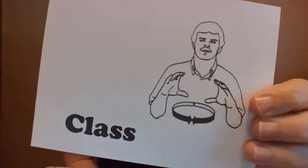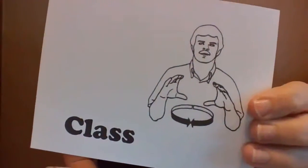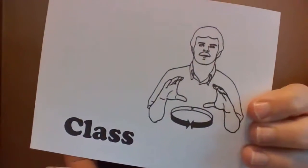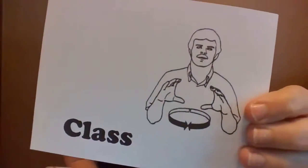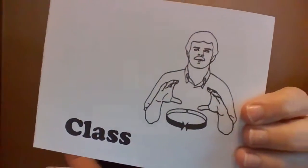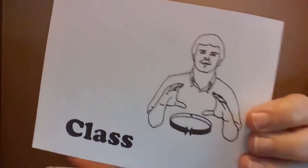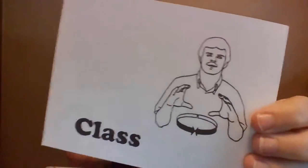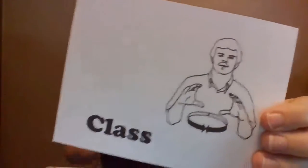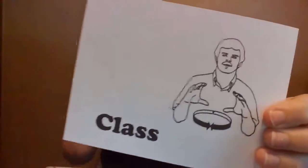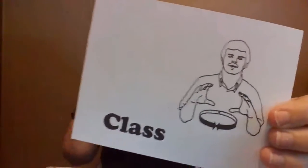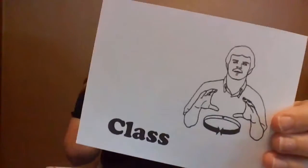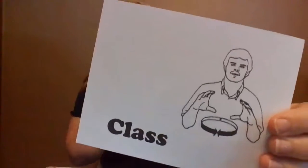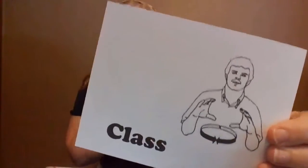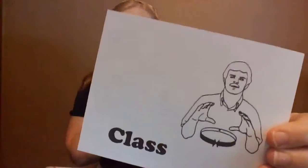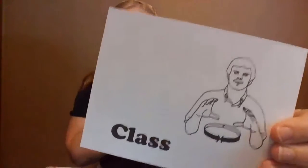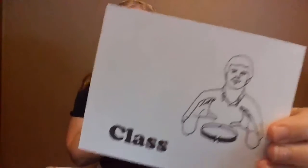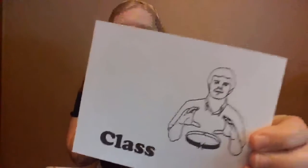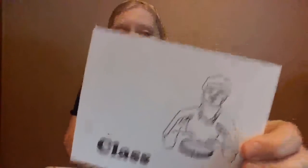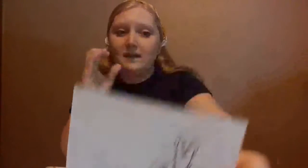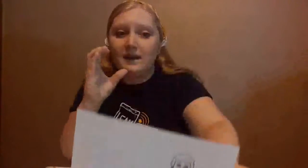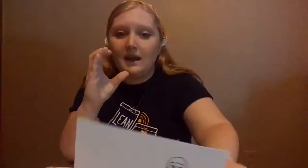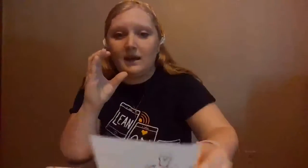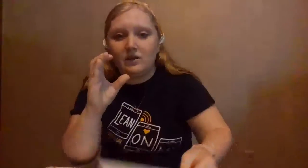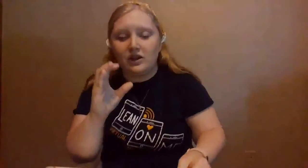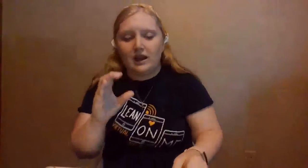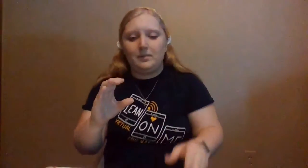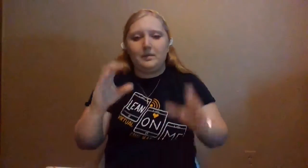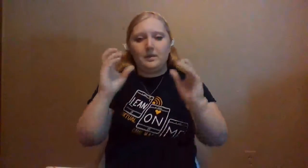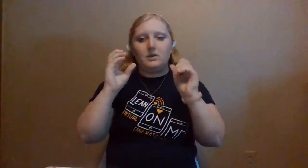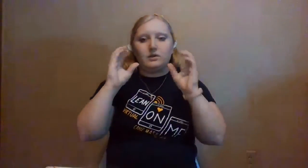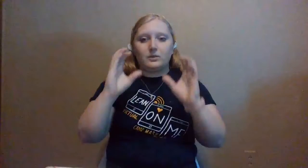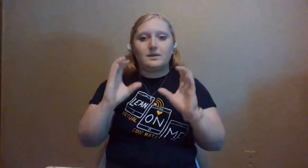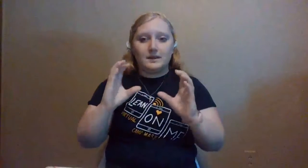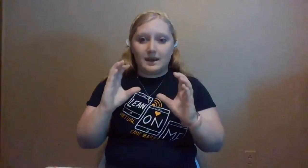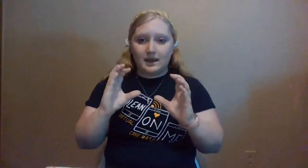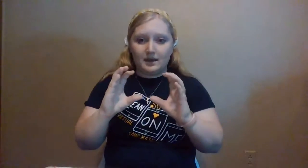So for class, you use the C hand shape. C,